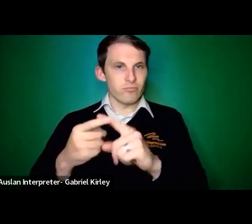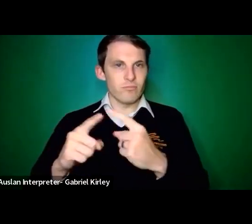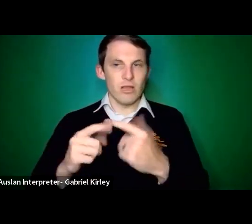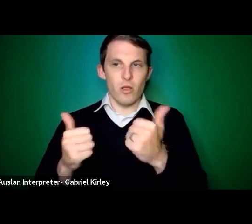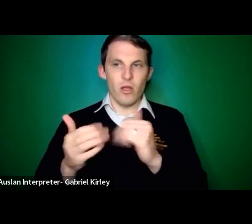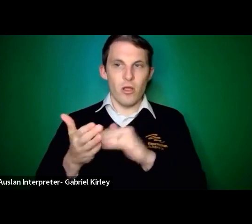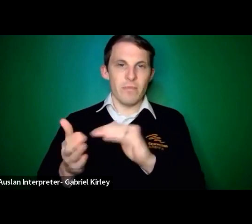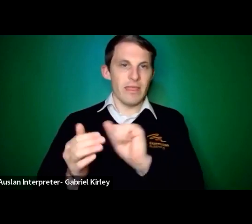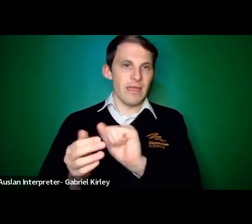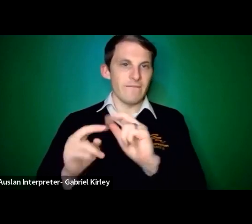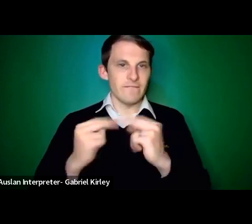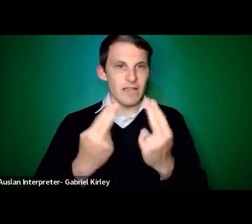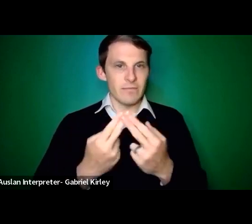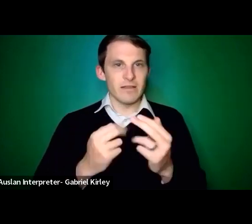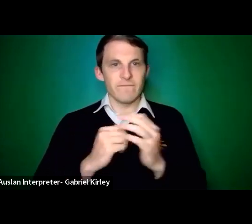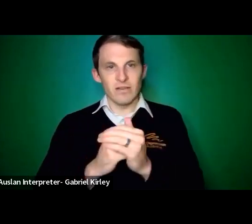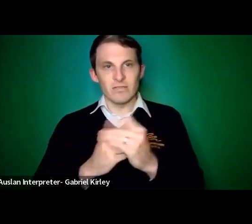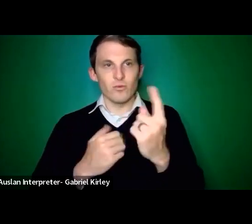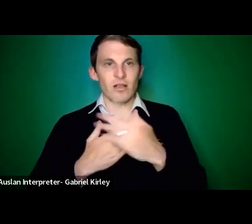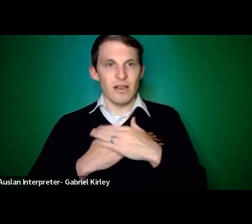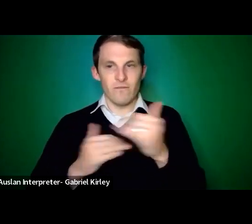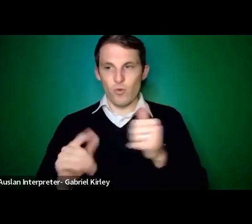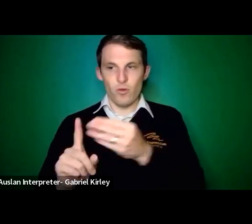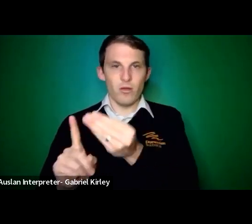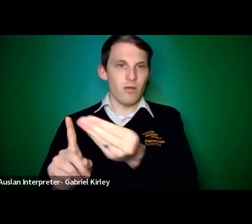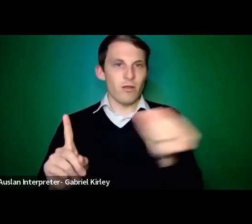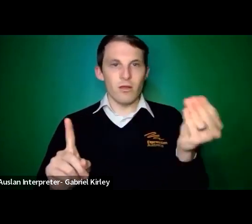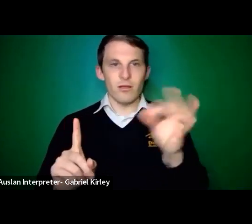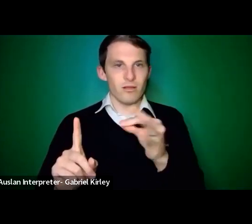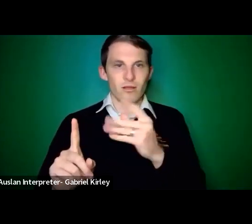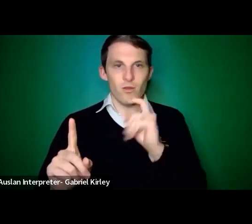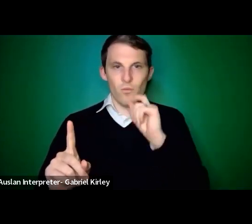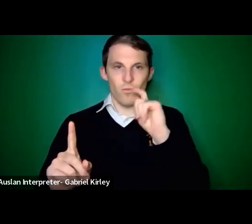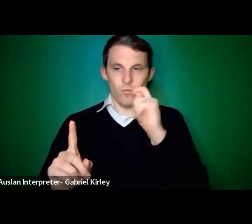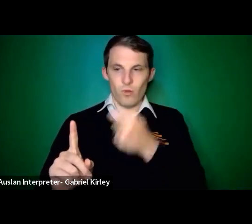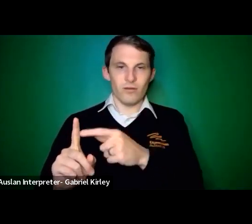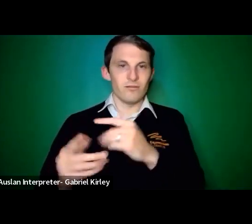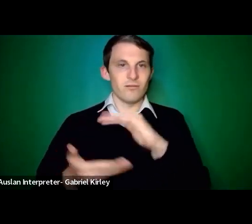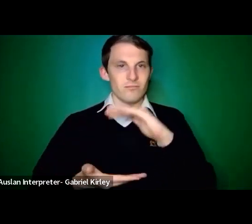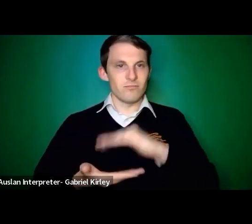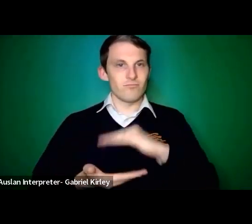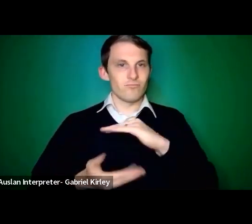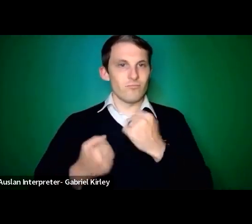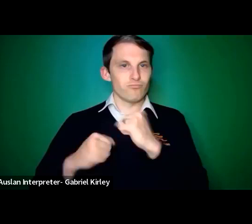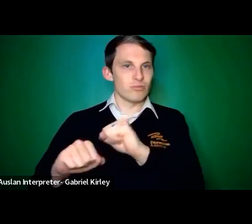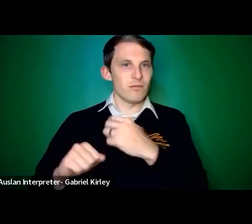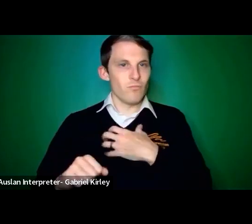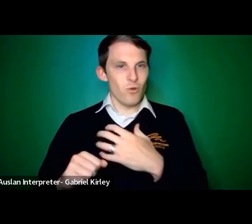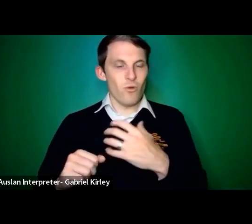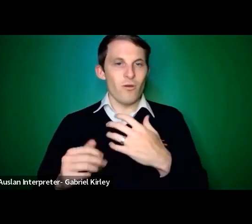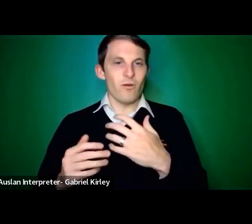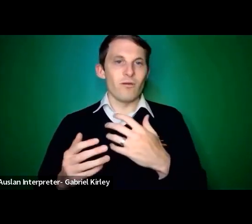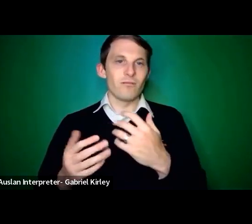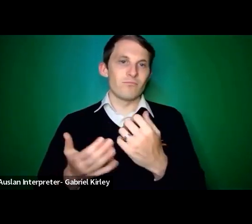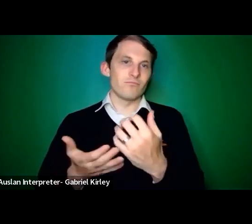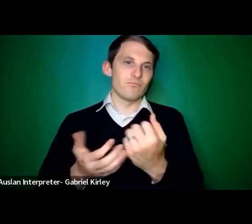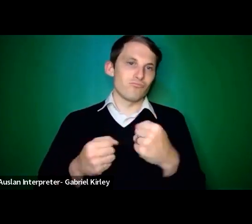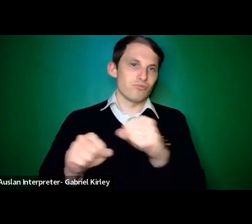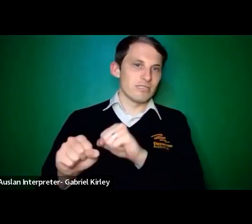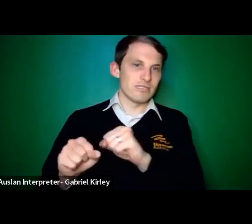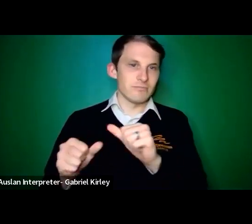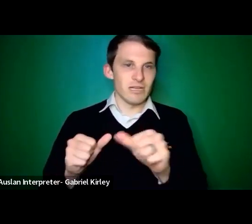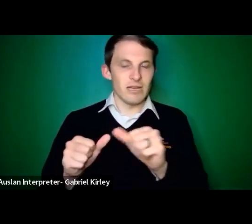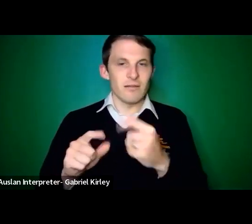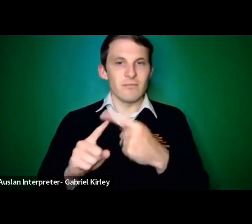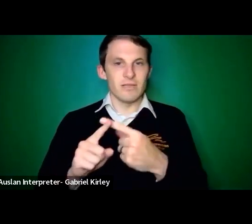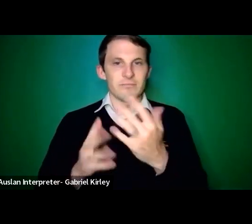their loved ones stay well. And what is yet to be seen, but what is hoped, is that it will mean that kids